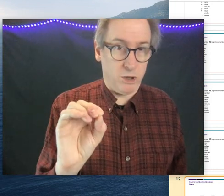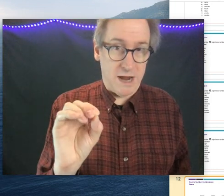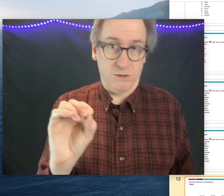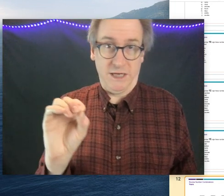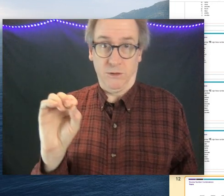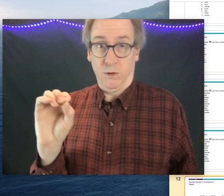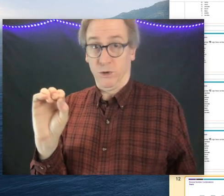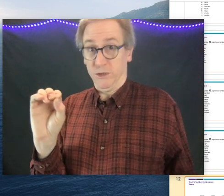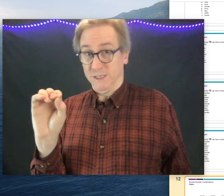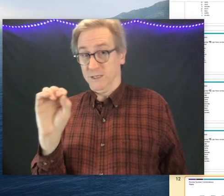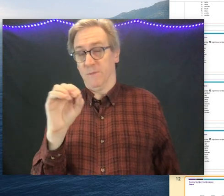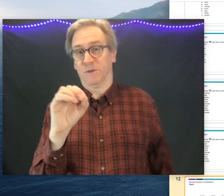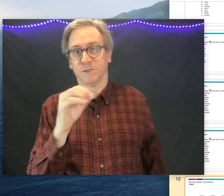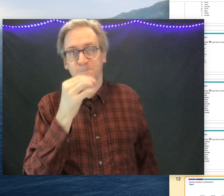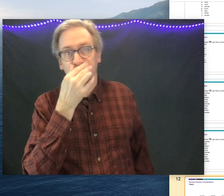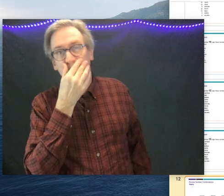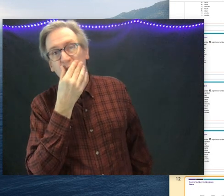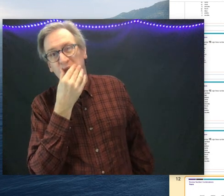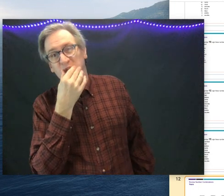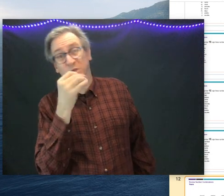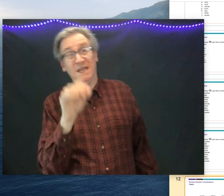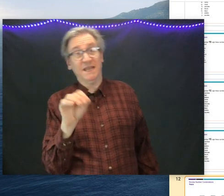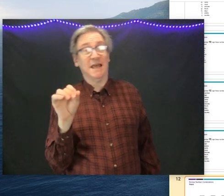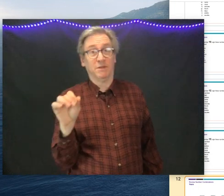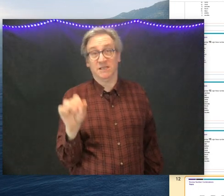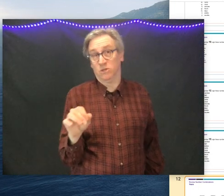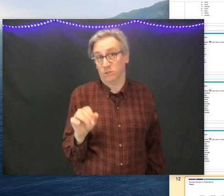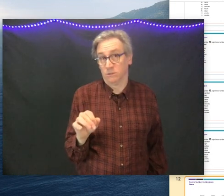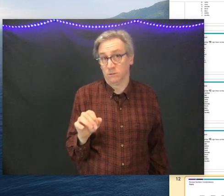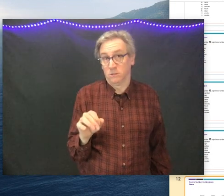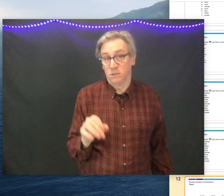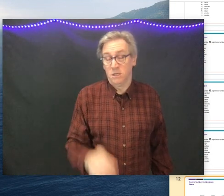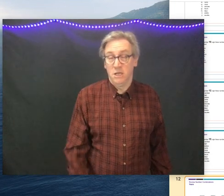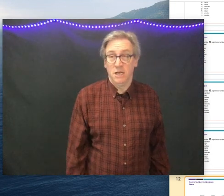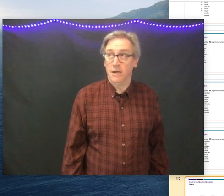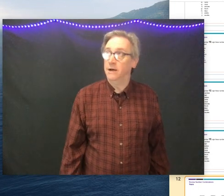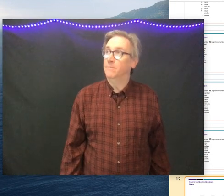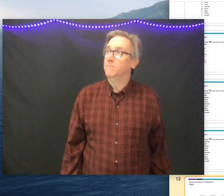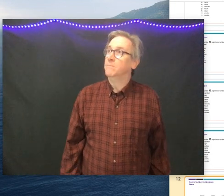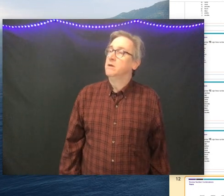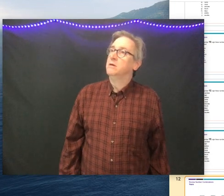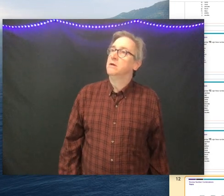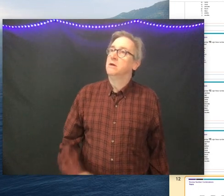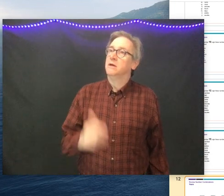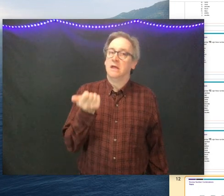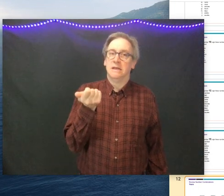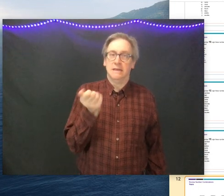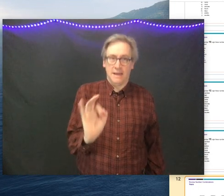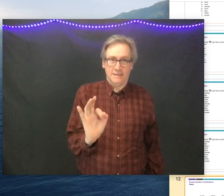when we're counting, when we're using the numbers, because we need that placeholder.